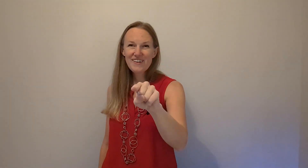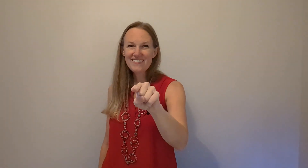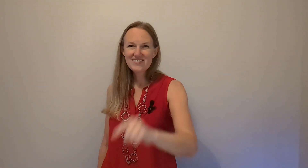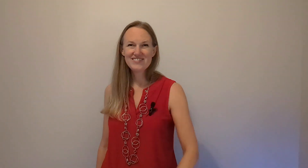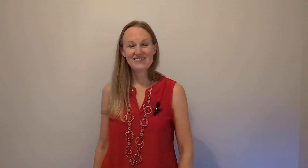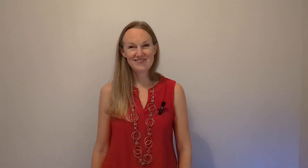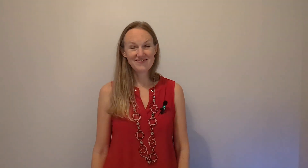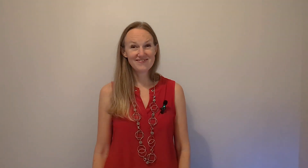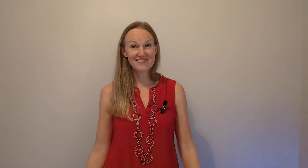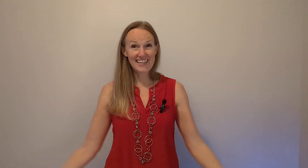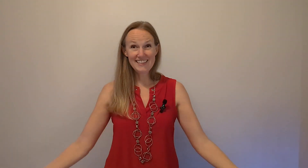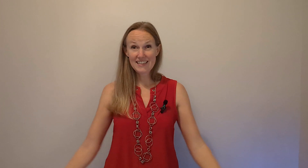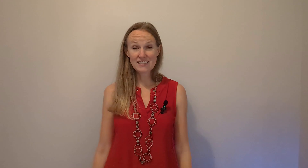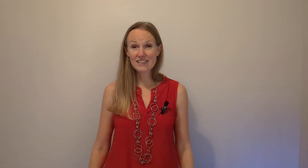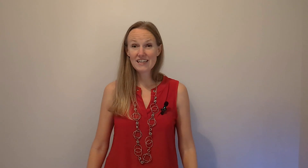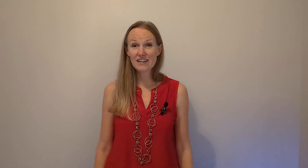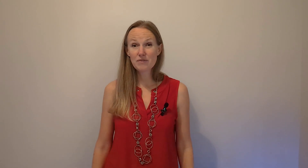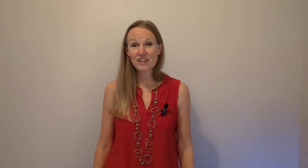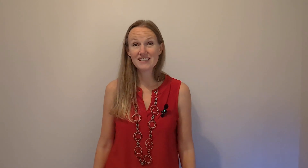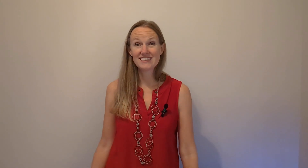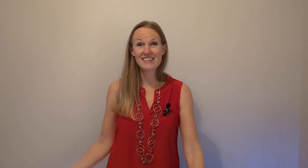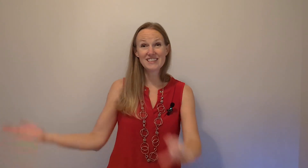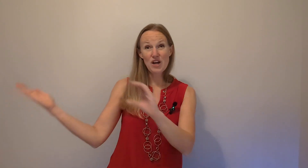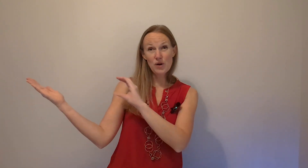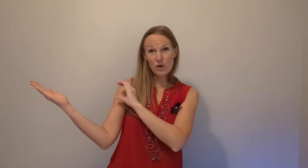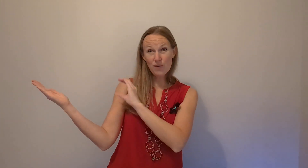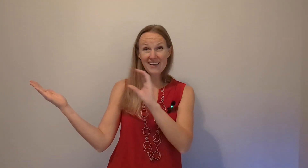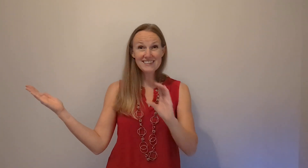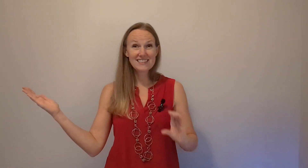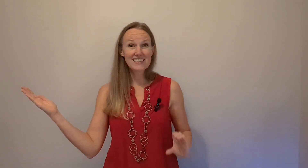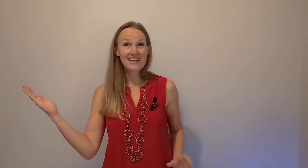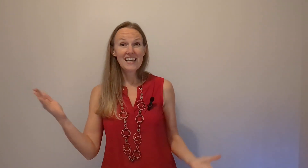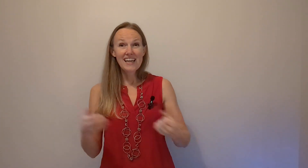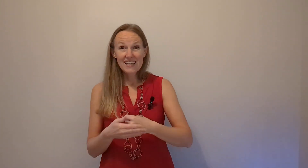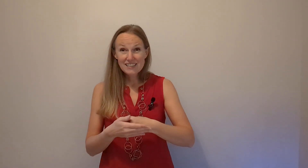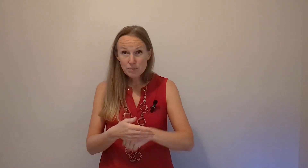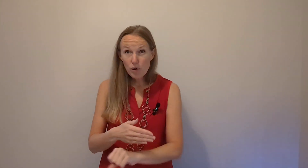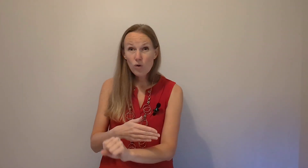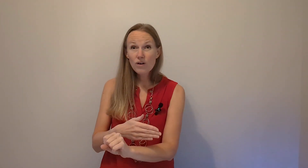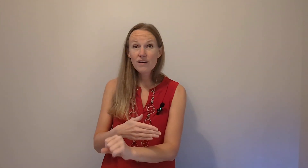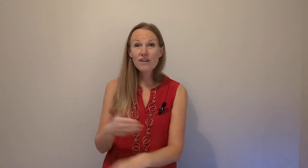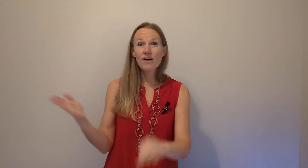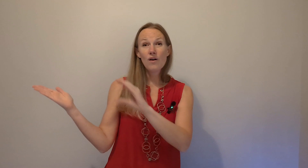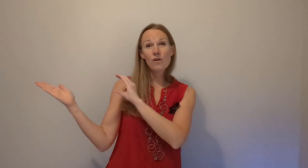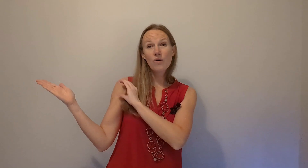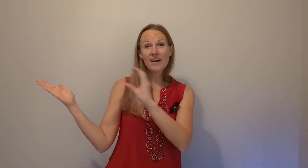you. And that's the entire verse. Just Christ is born.